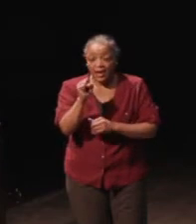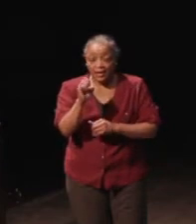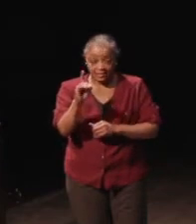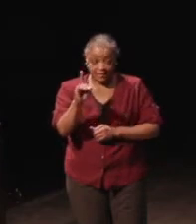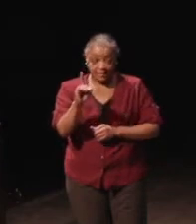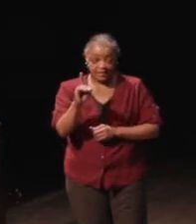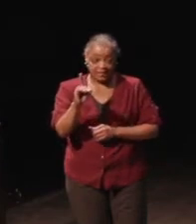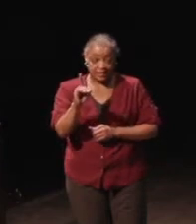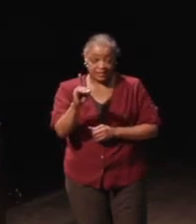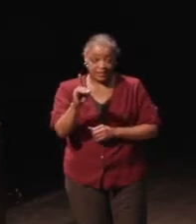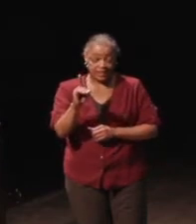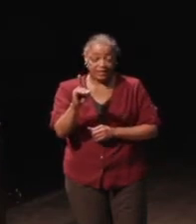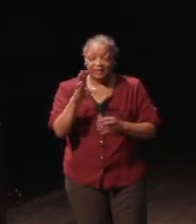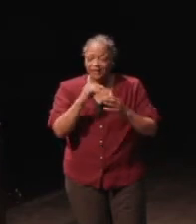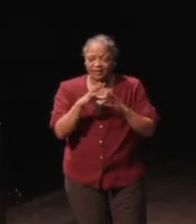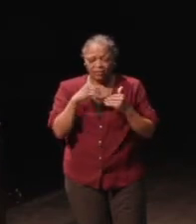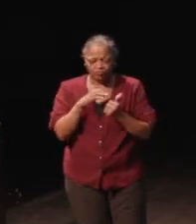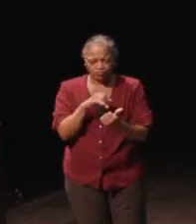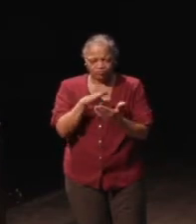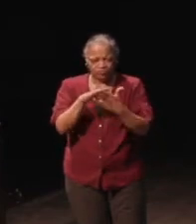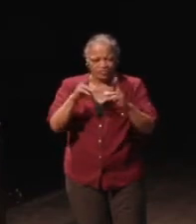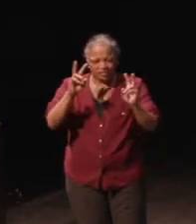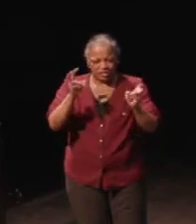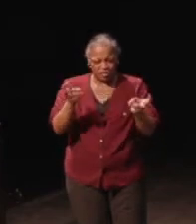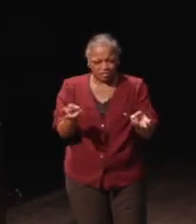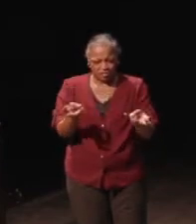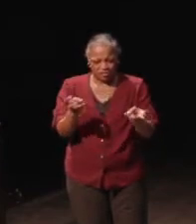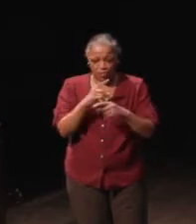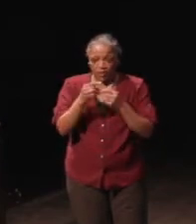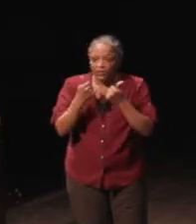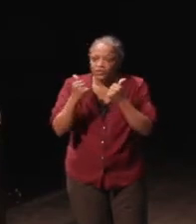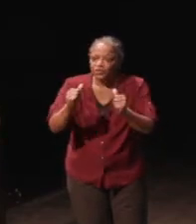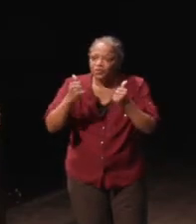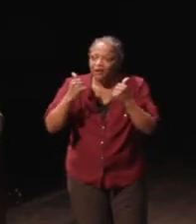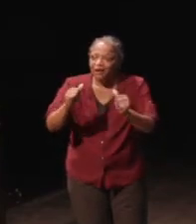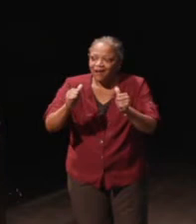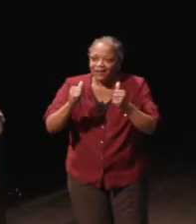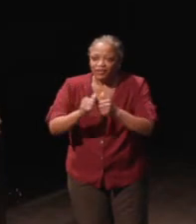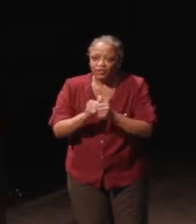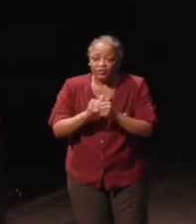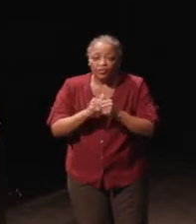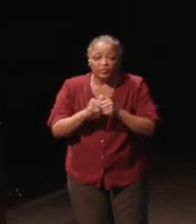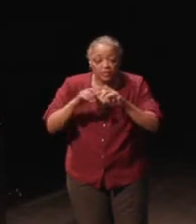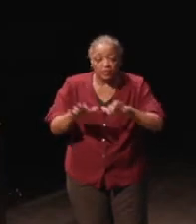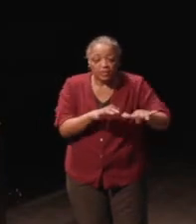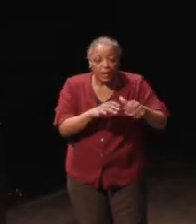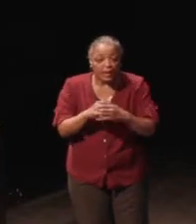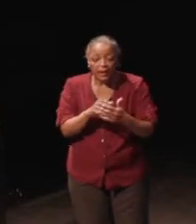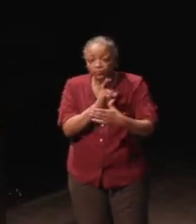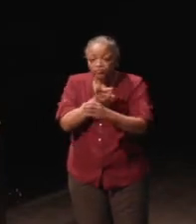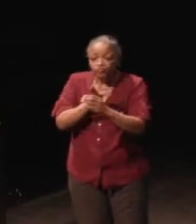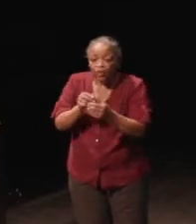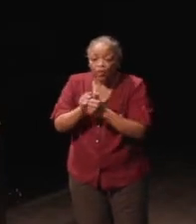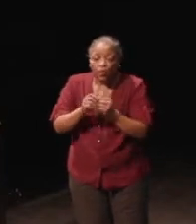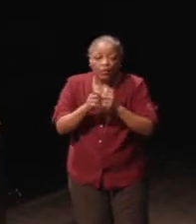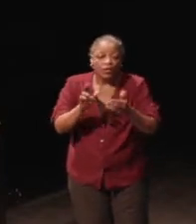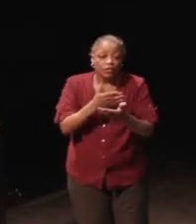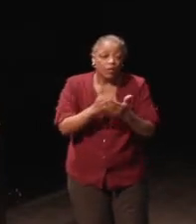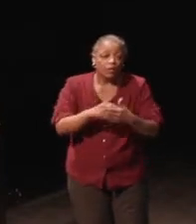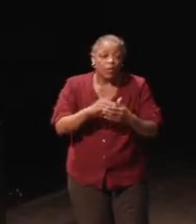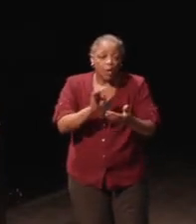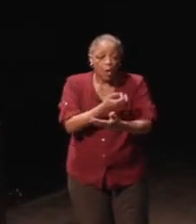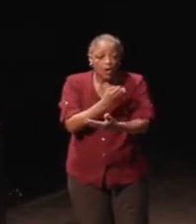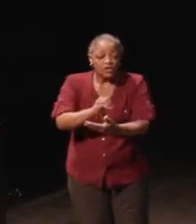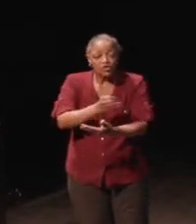can run into some issues when they're trying to be playing with ensembles, in